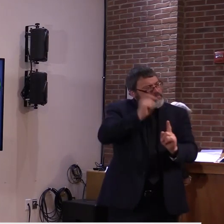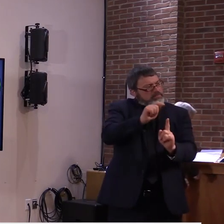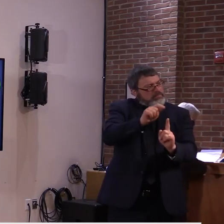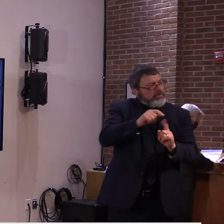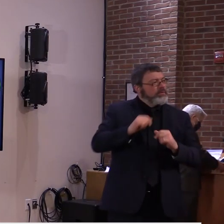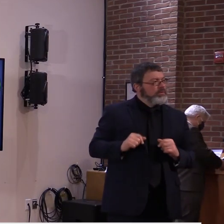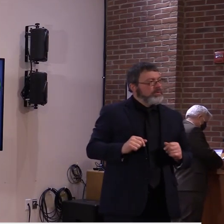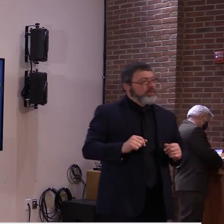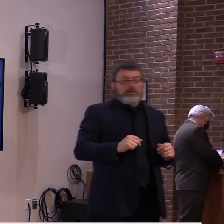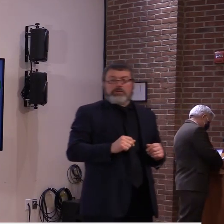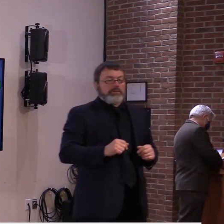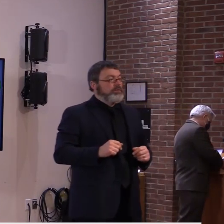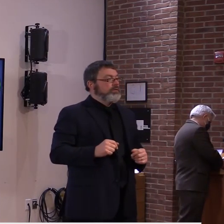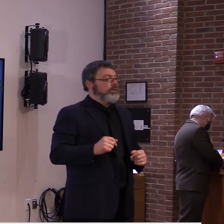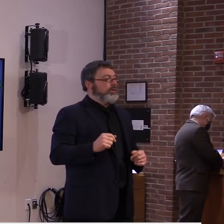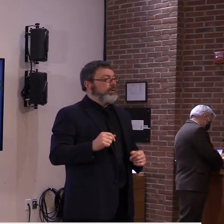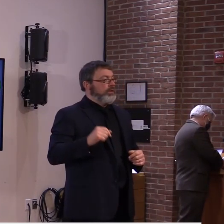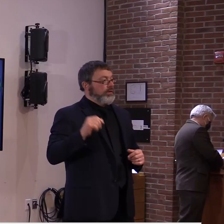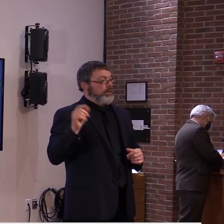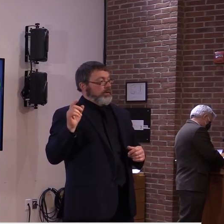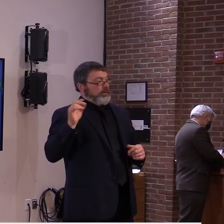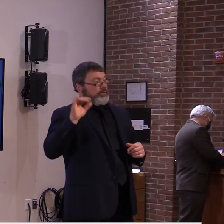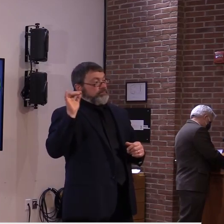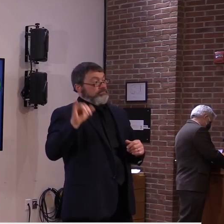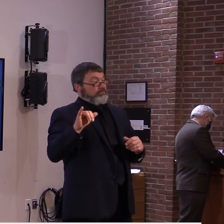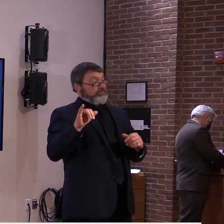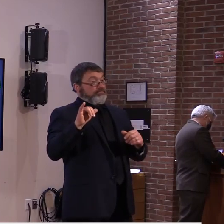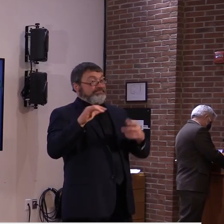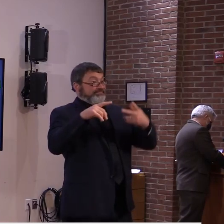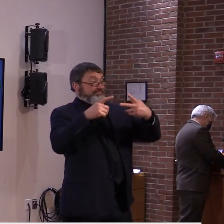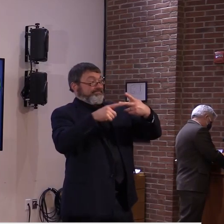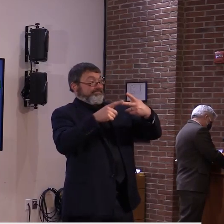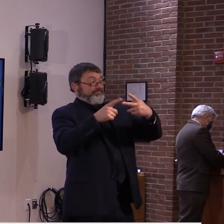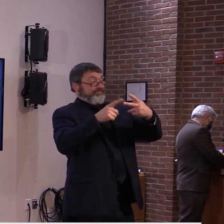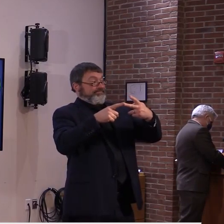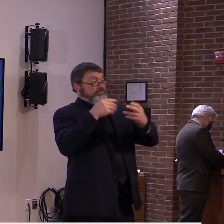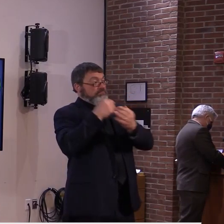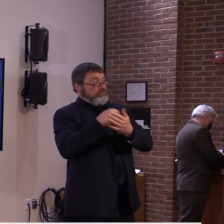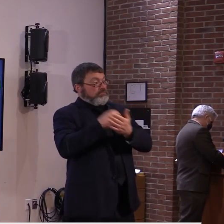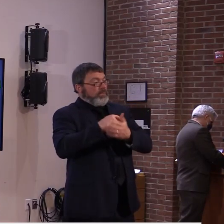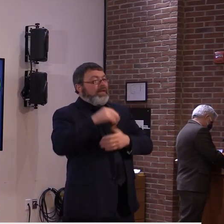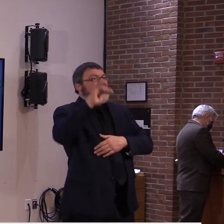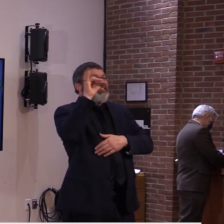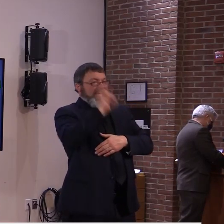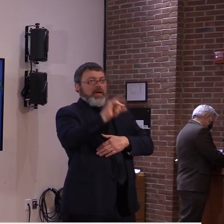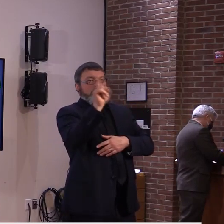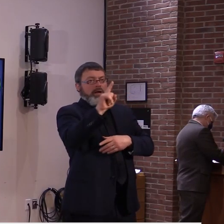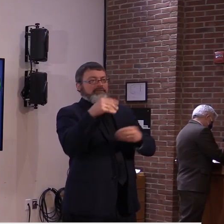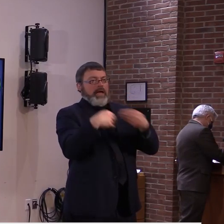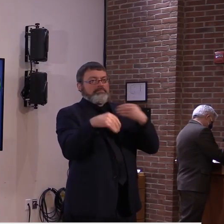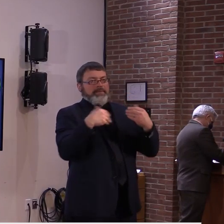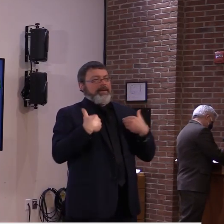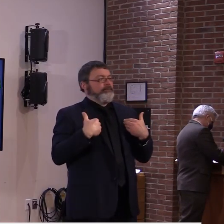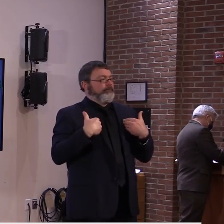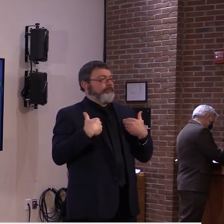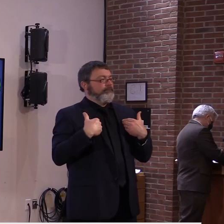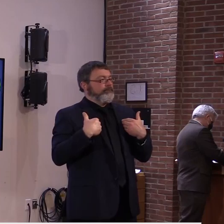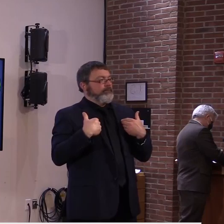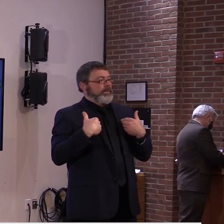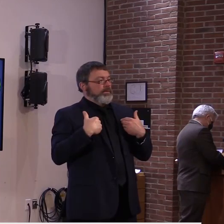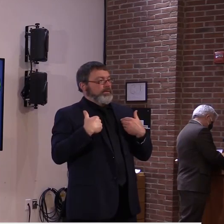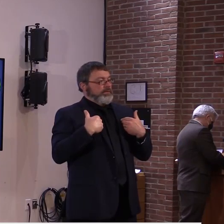they're seeing the most issues of mental health occurring? Yeah, particularly when we look at the ESSER funds, districts have a lot more flexibility with